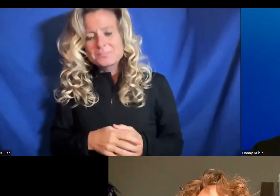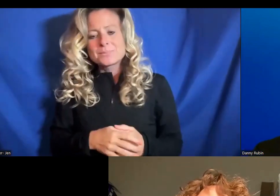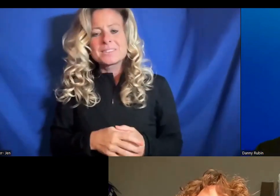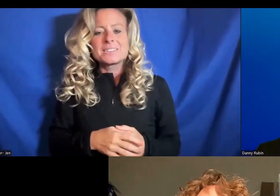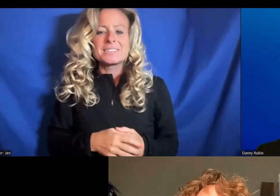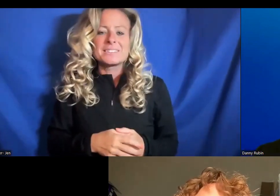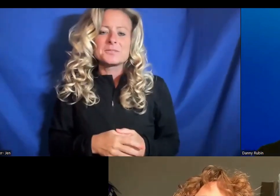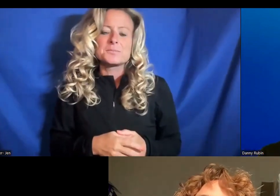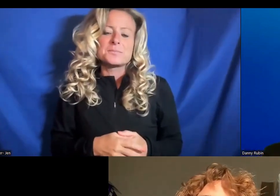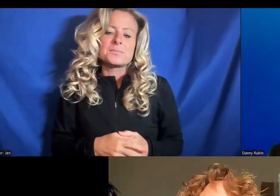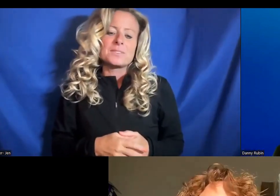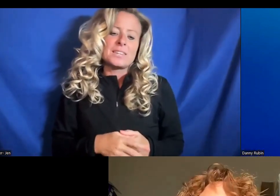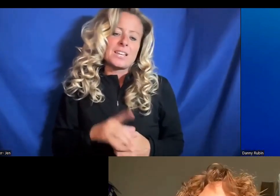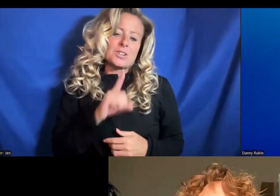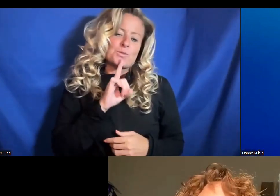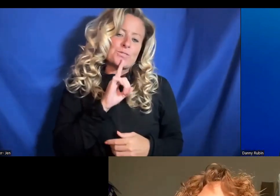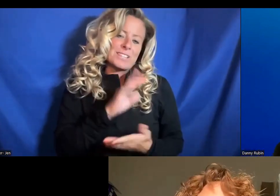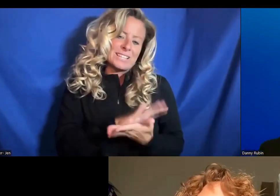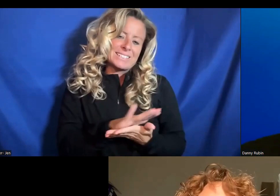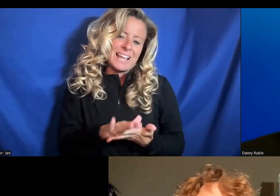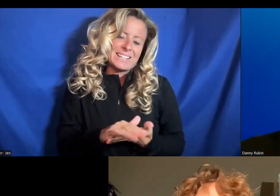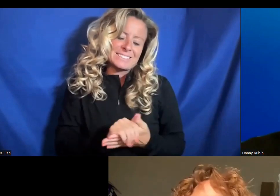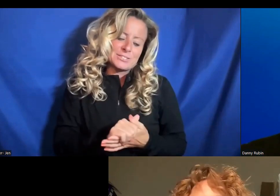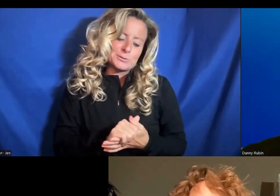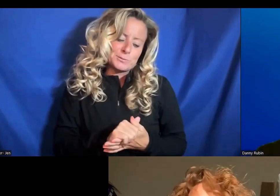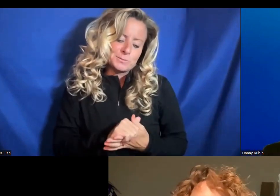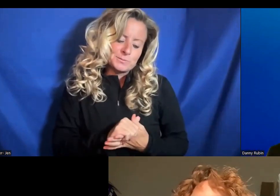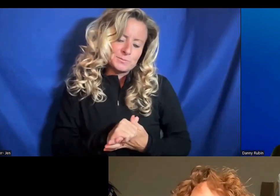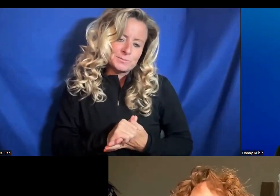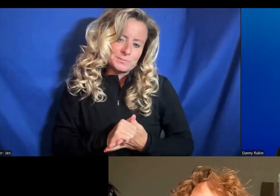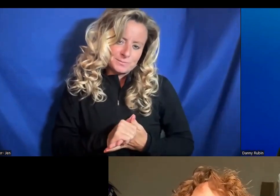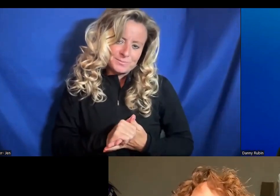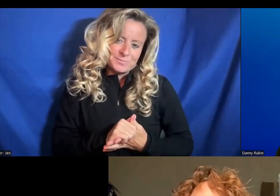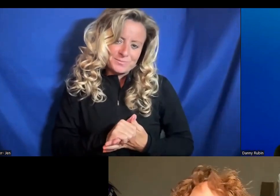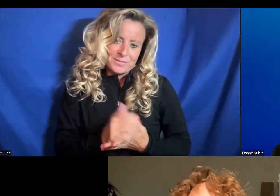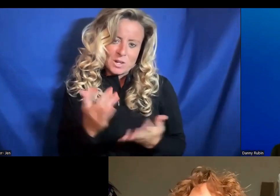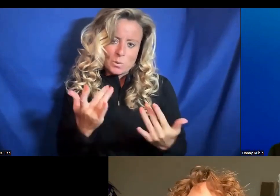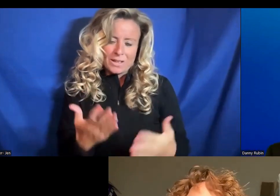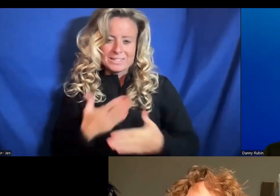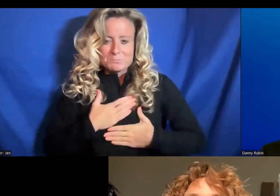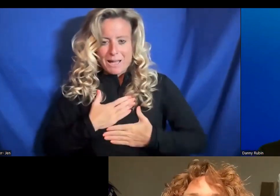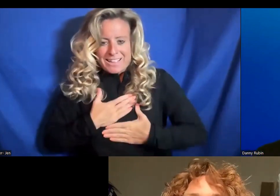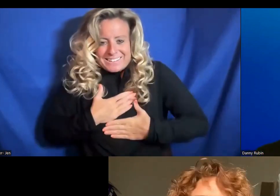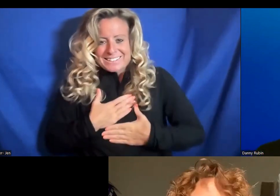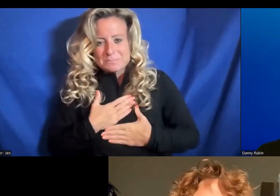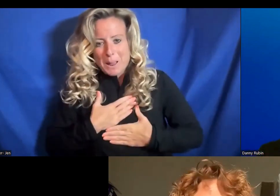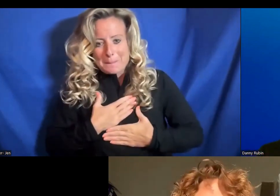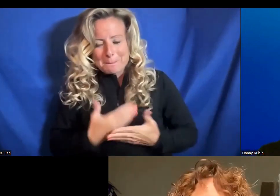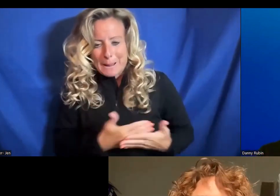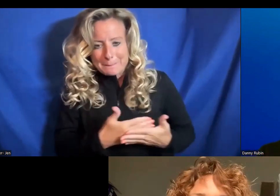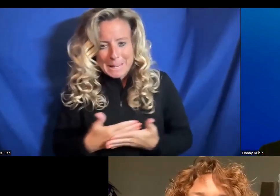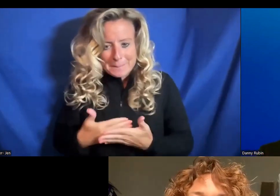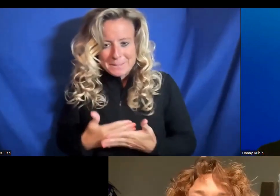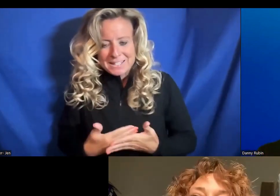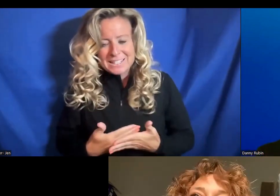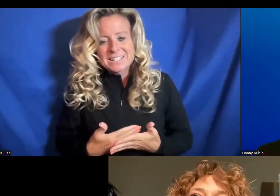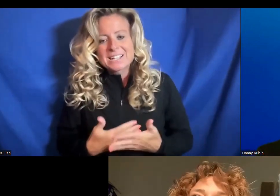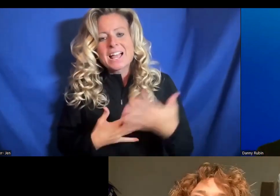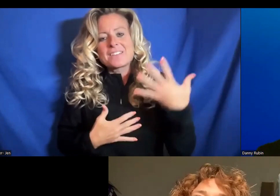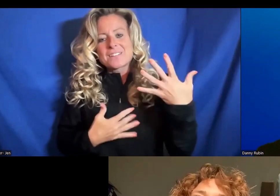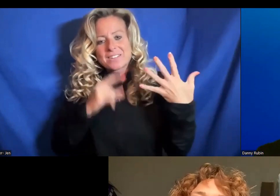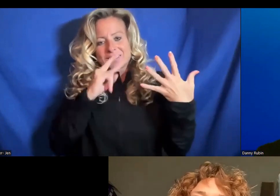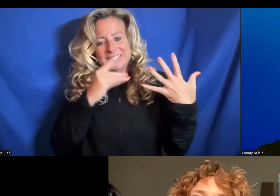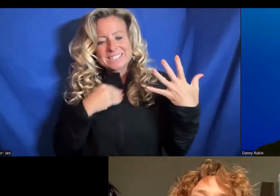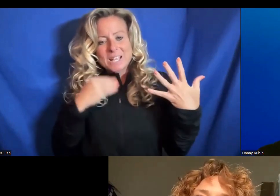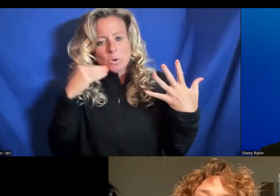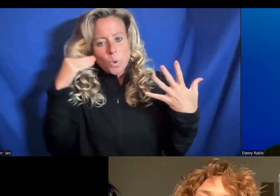Yeah, it's really nice. It, because it is mine. It's like my baby. I have, Yeah, yeah. again, 5 kids at home, but